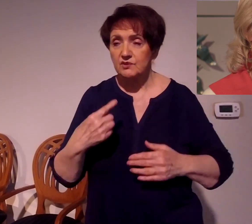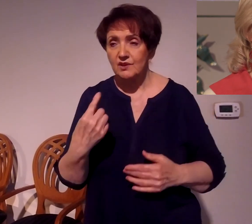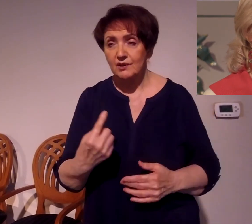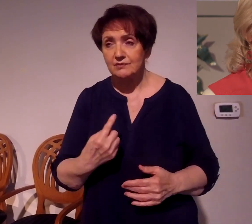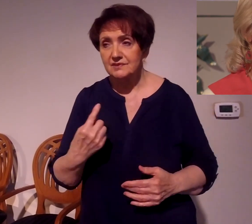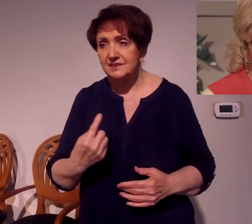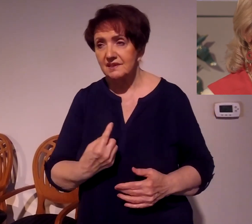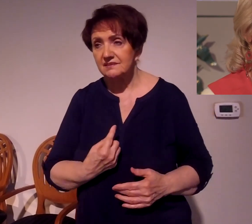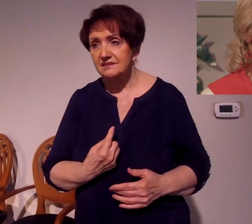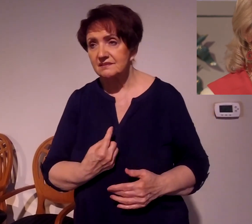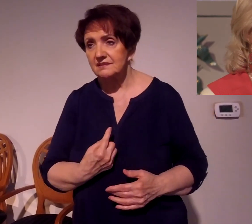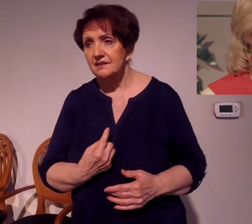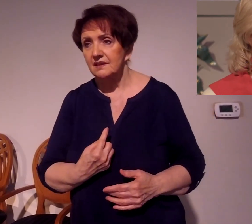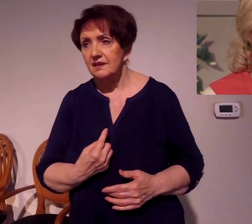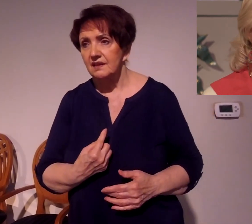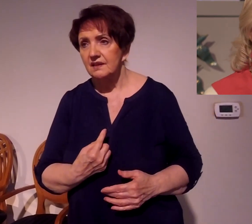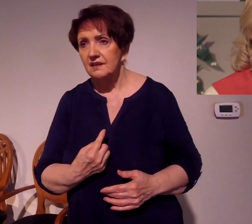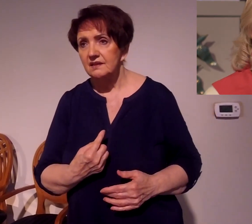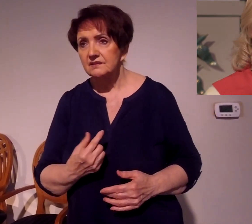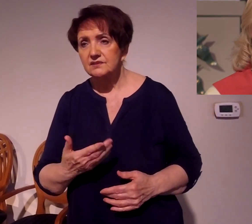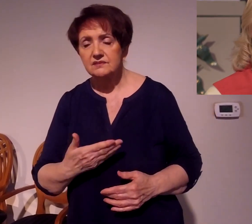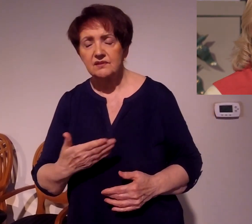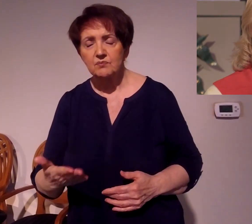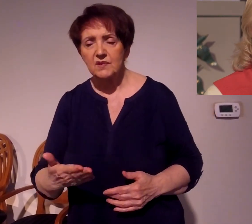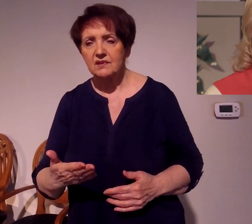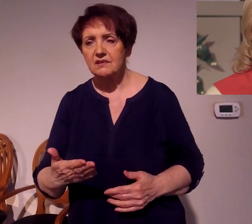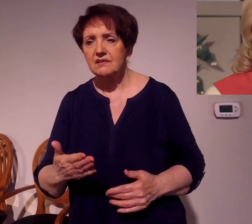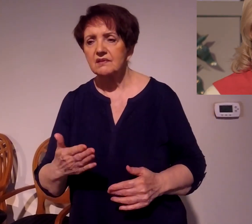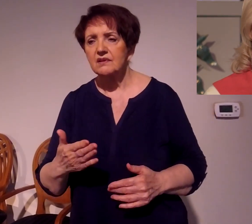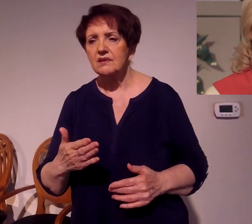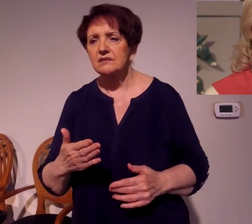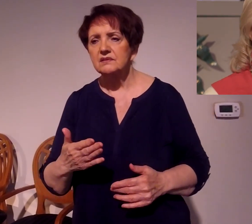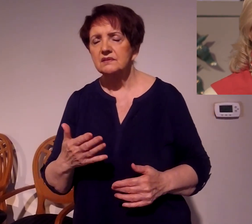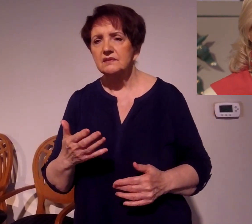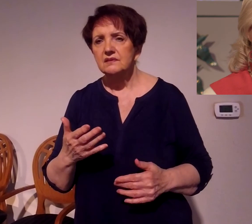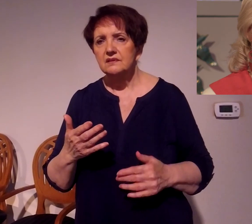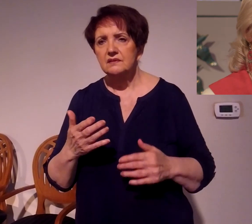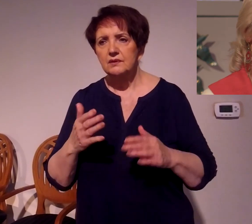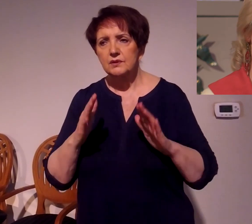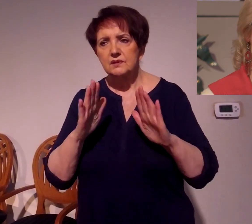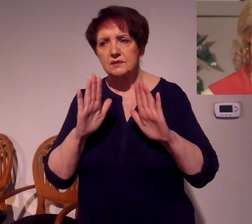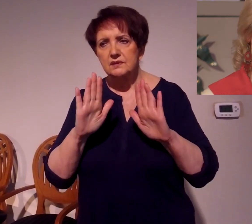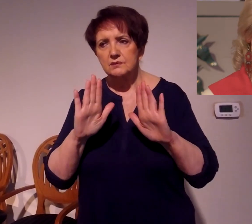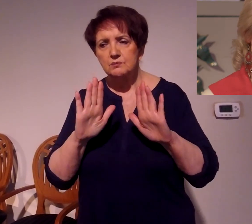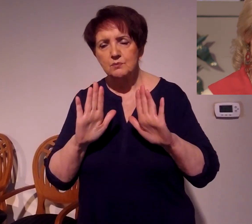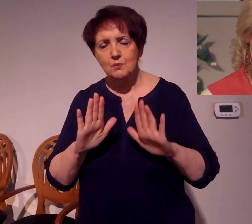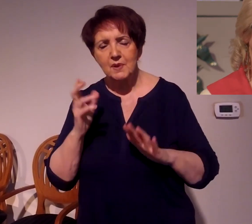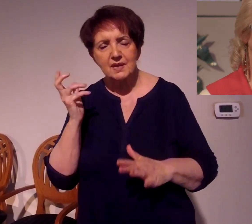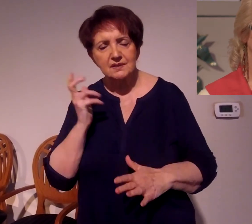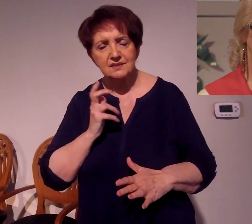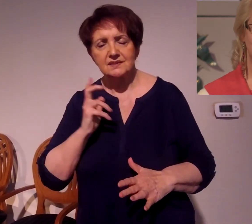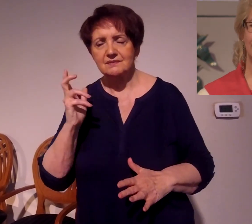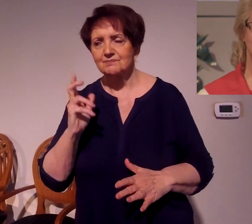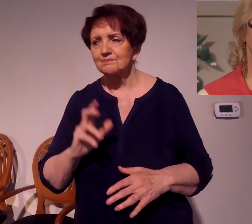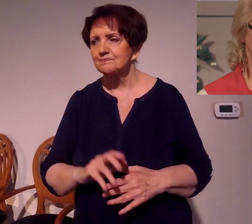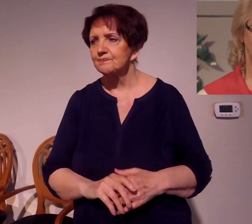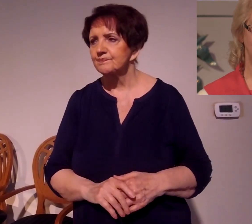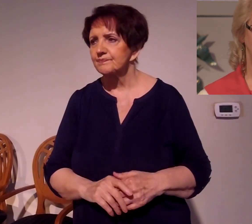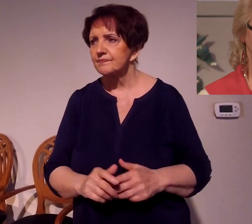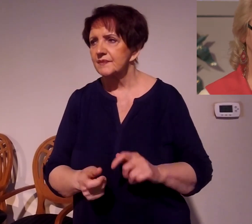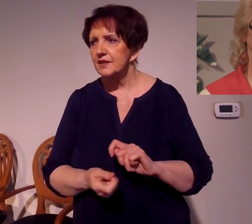loneliness is something so amazing.